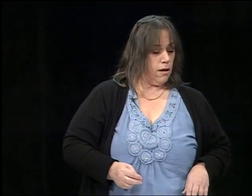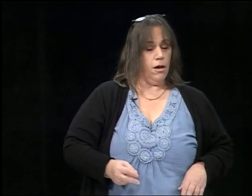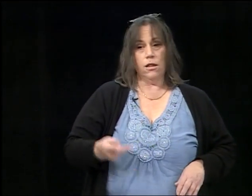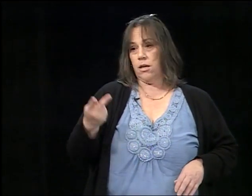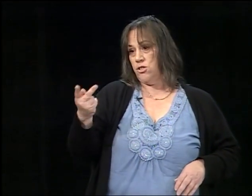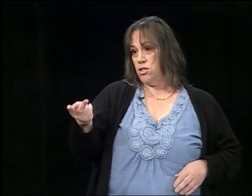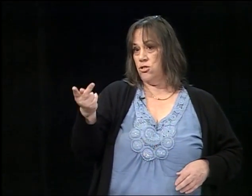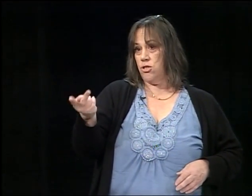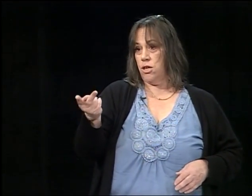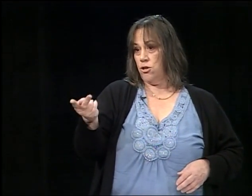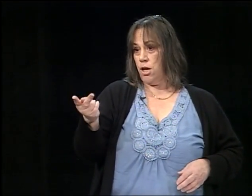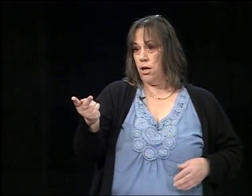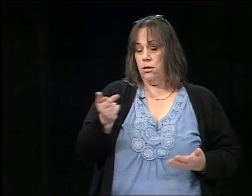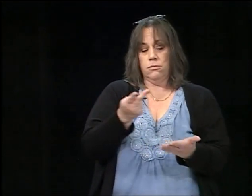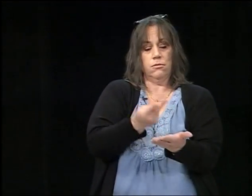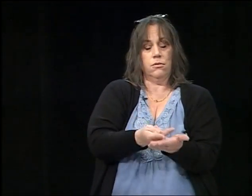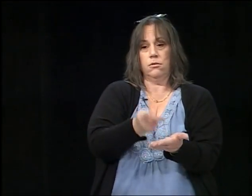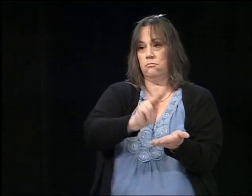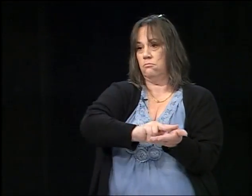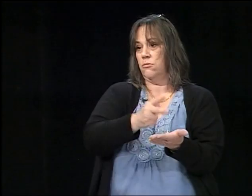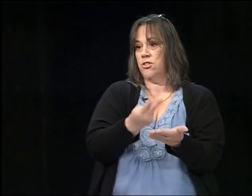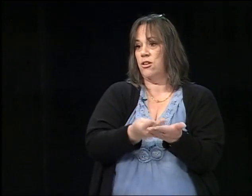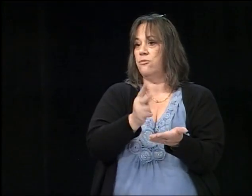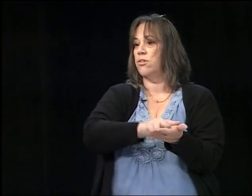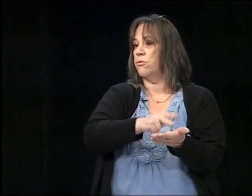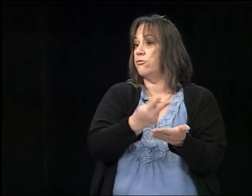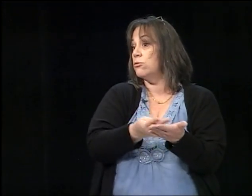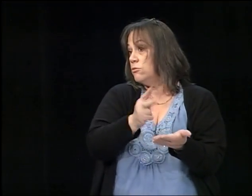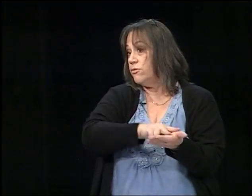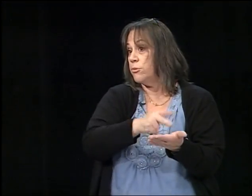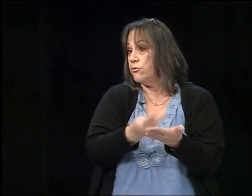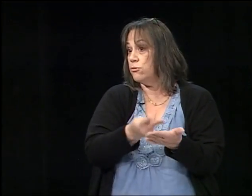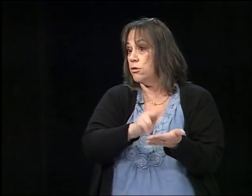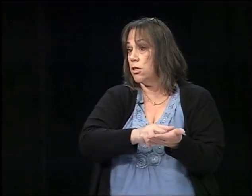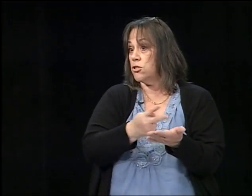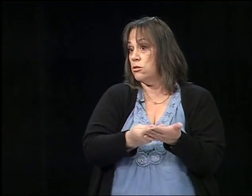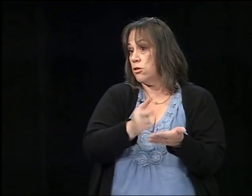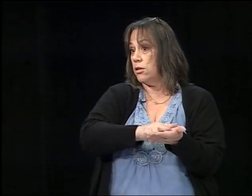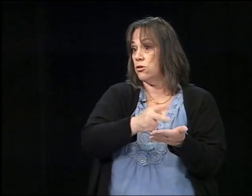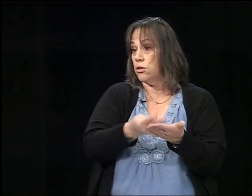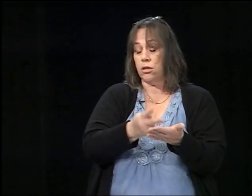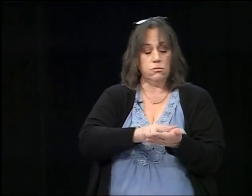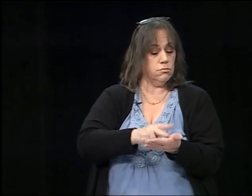The kitchen is you take your K, it's kind of you're flipping food. You flip your food in the kitchen, you're kind of cooking.